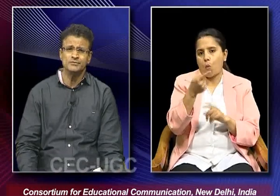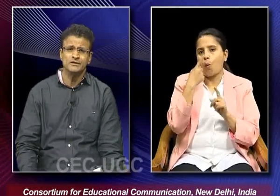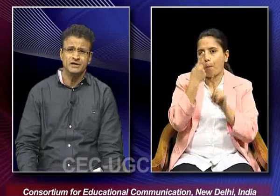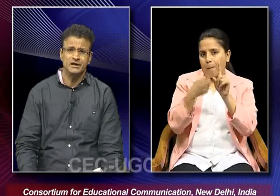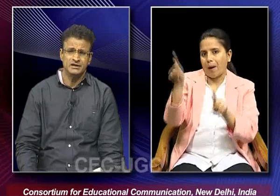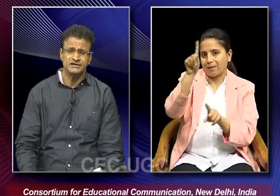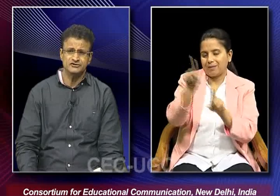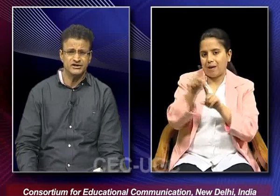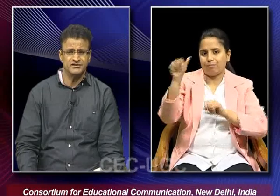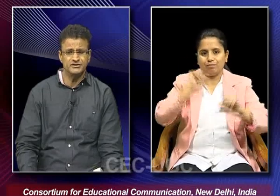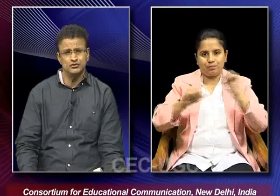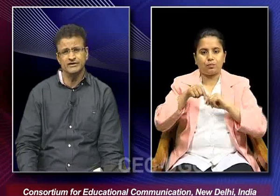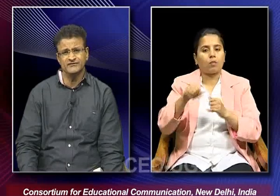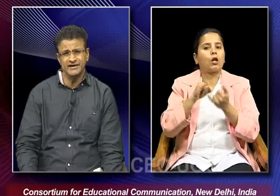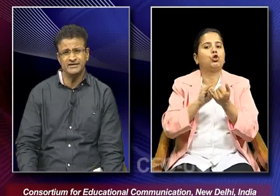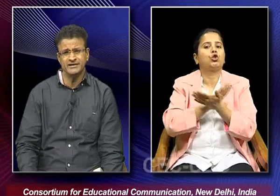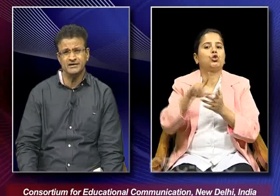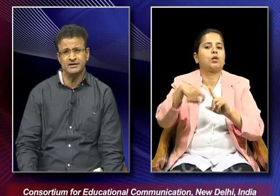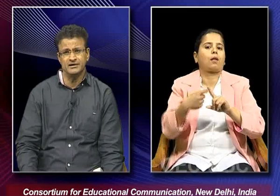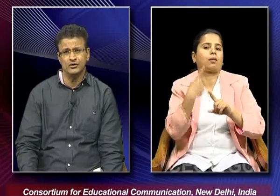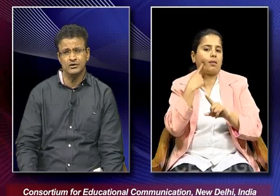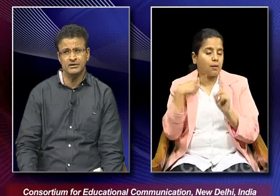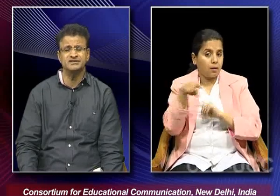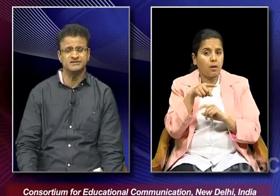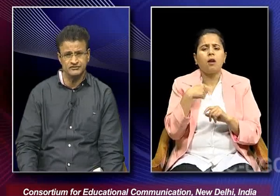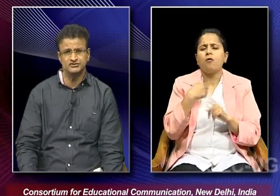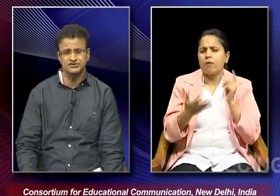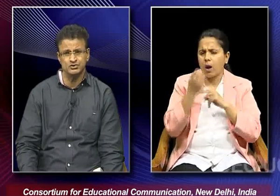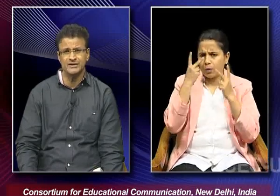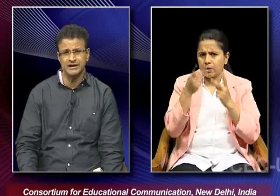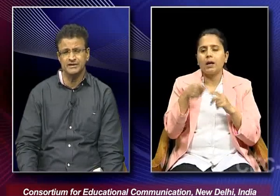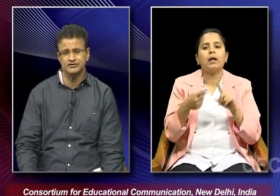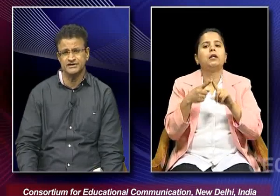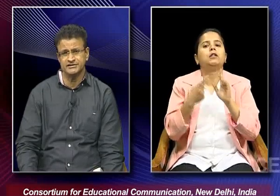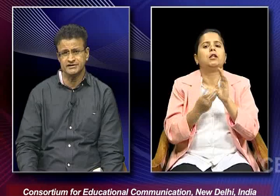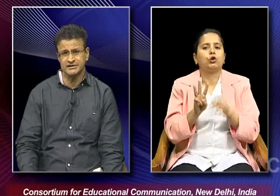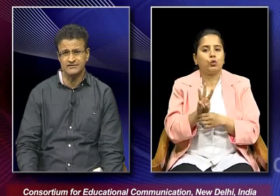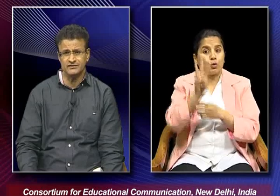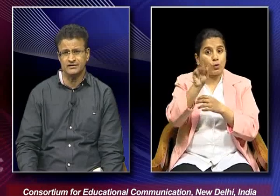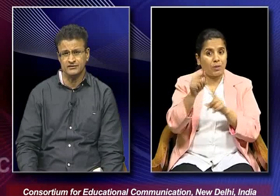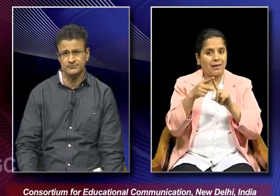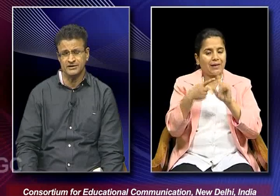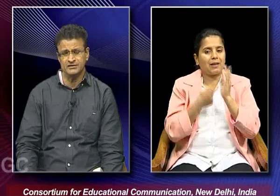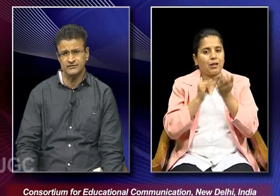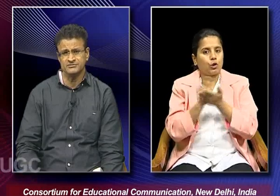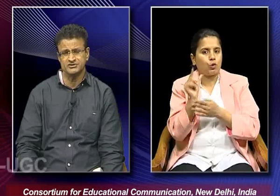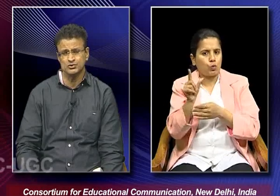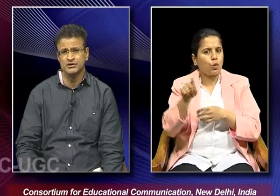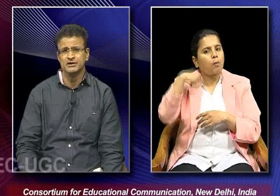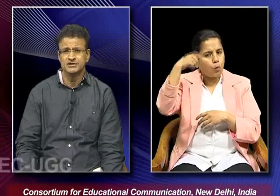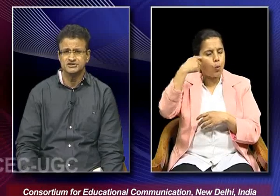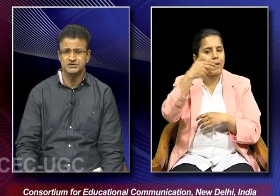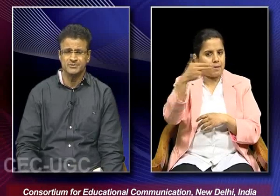So that was Shakti. So we find that, or rather it was Trishul, I would say that in that particular film,